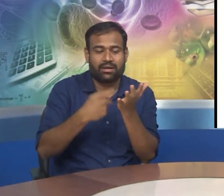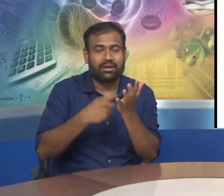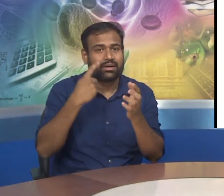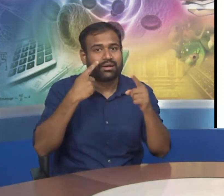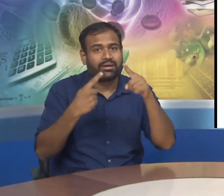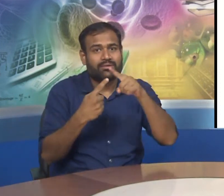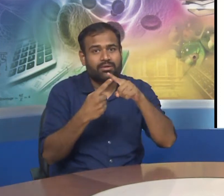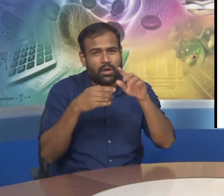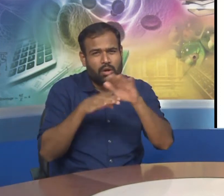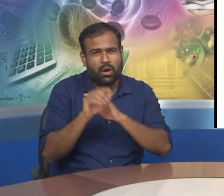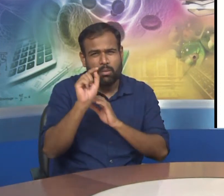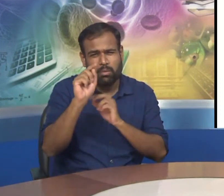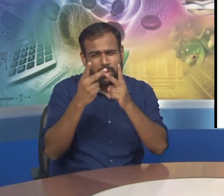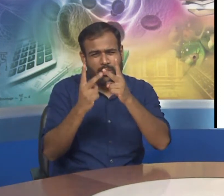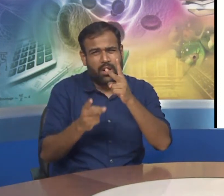writs.